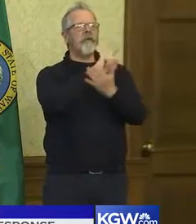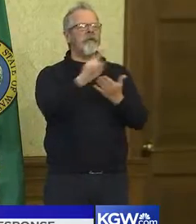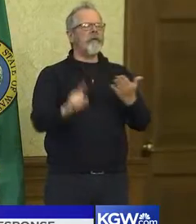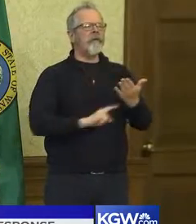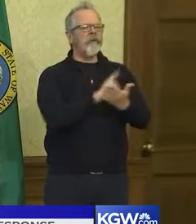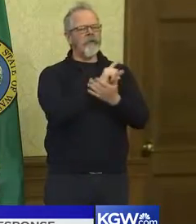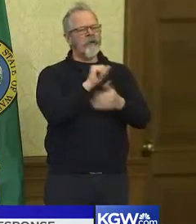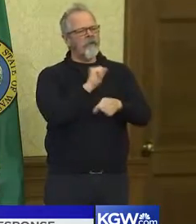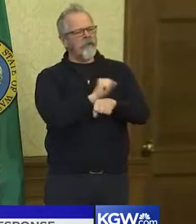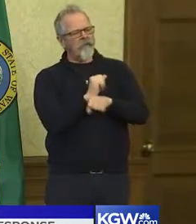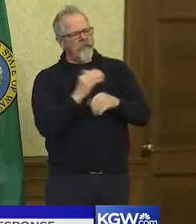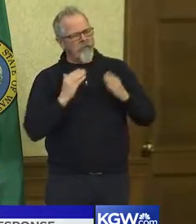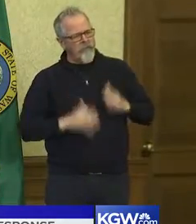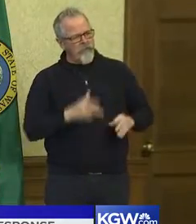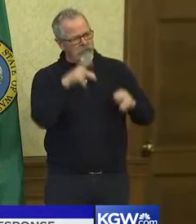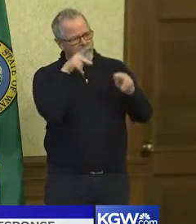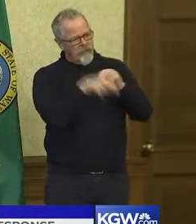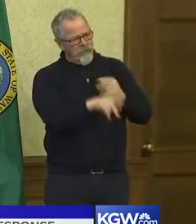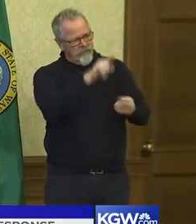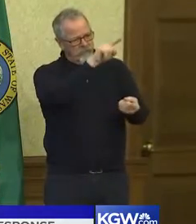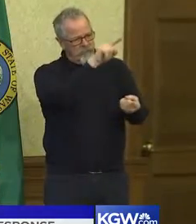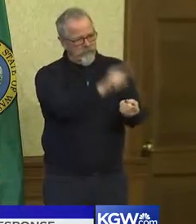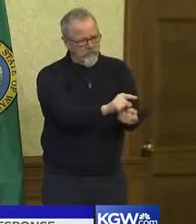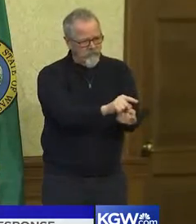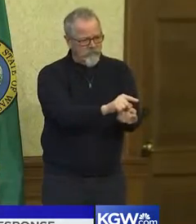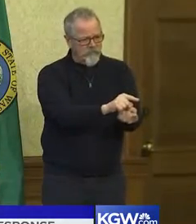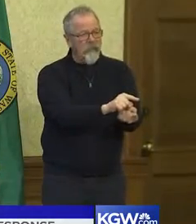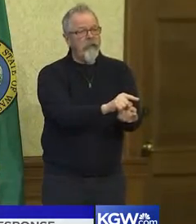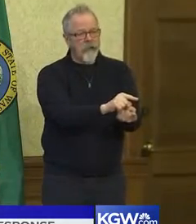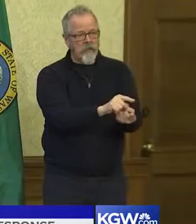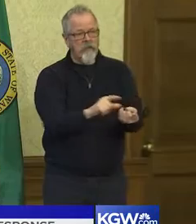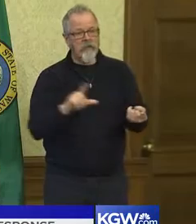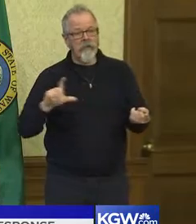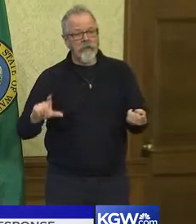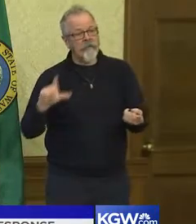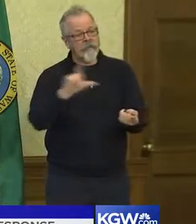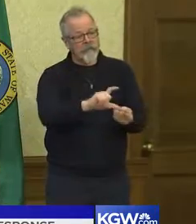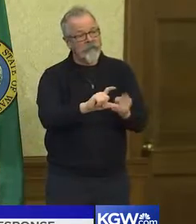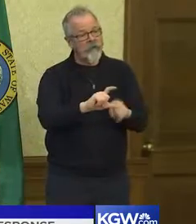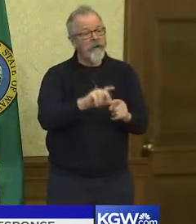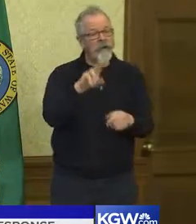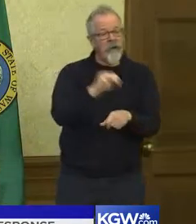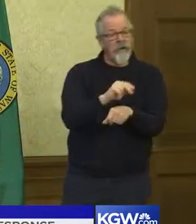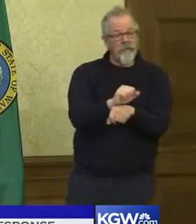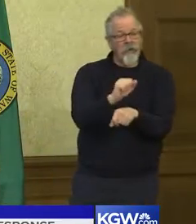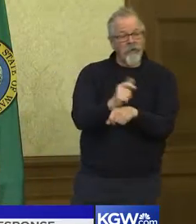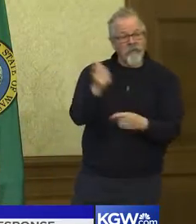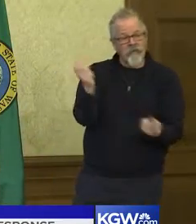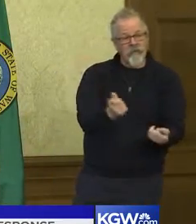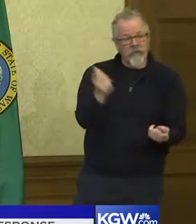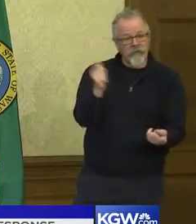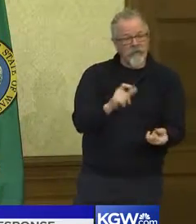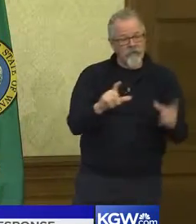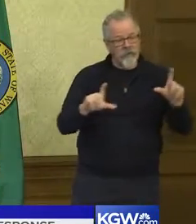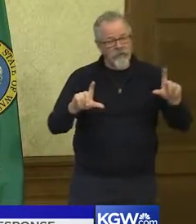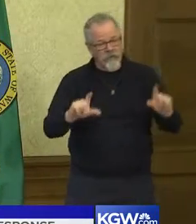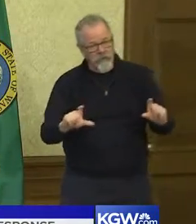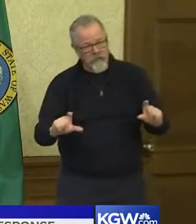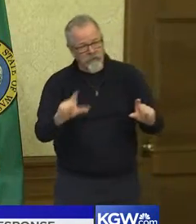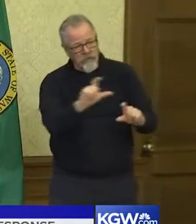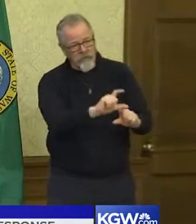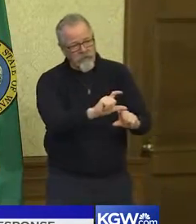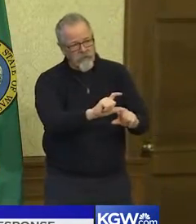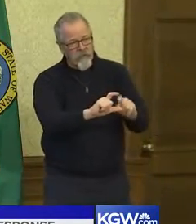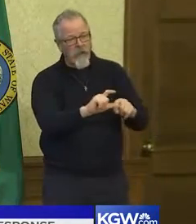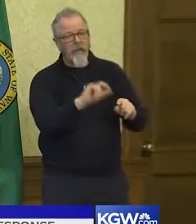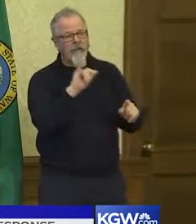Federal CARES Act. So that will certainly help. That said, we are drawing heavily on our trust fund. And so our